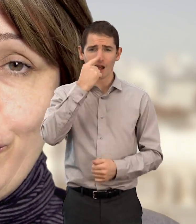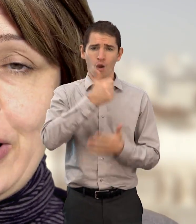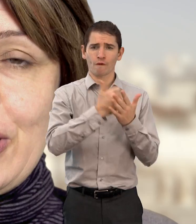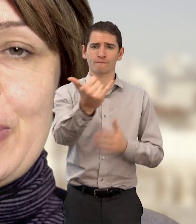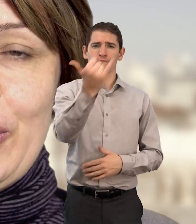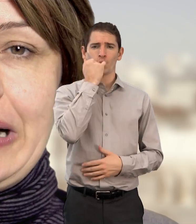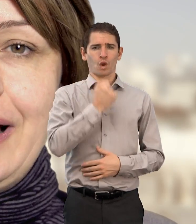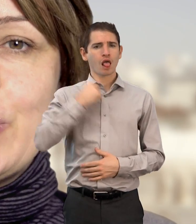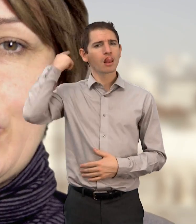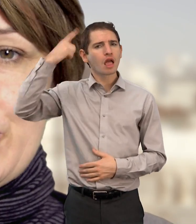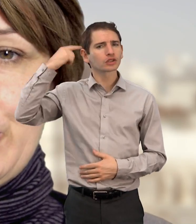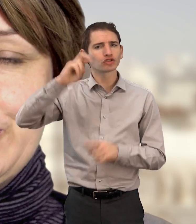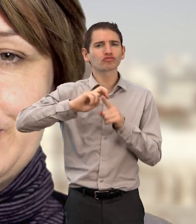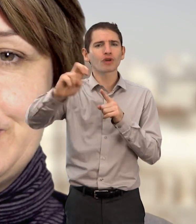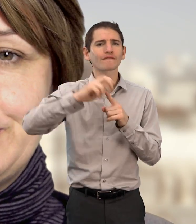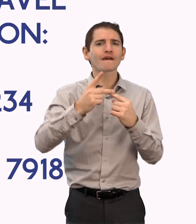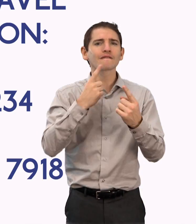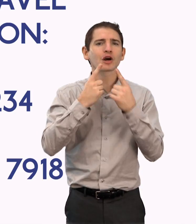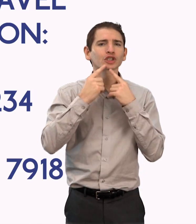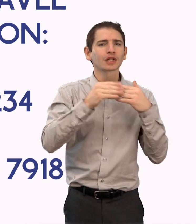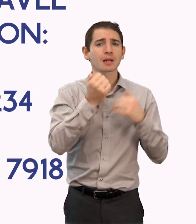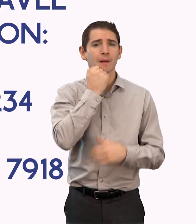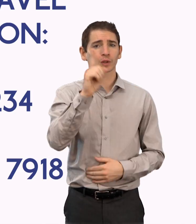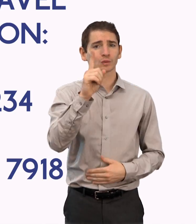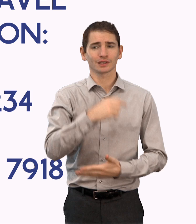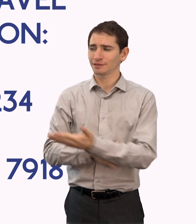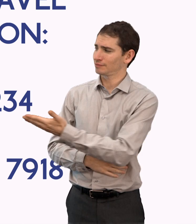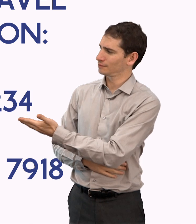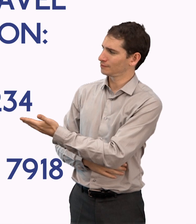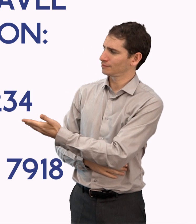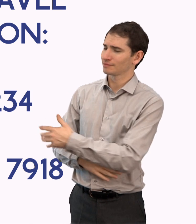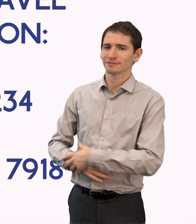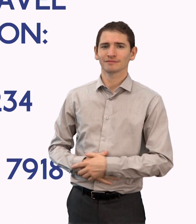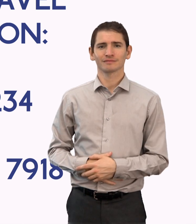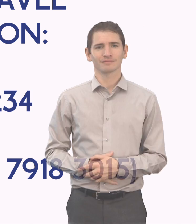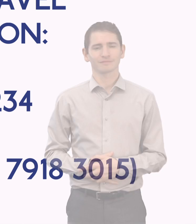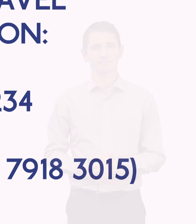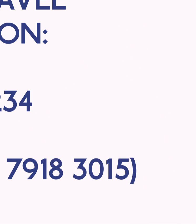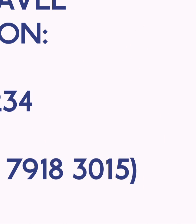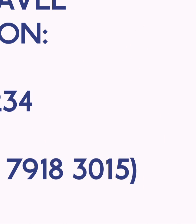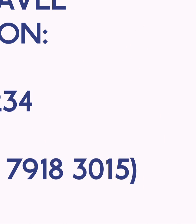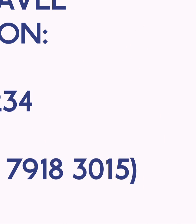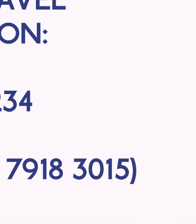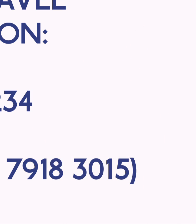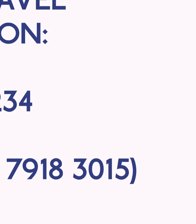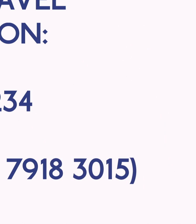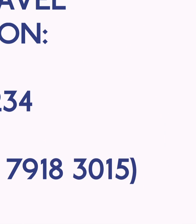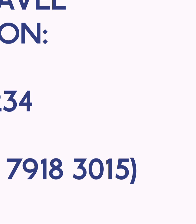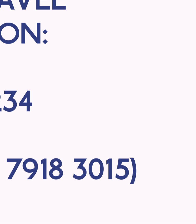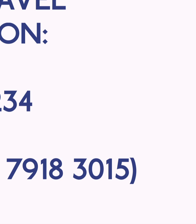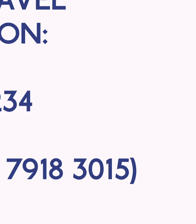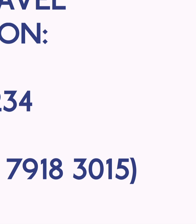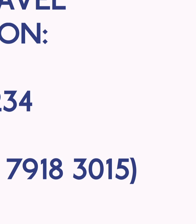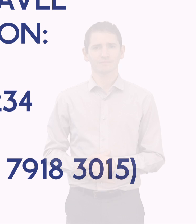journey runs as smoothly as possible. And remember, you can always call London Travel Information on